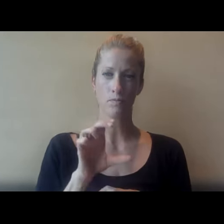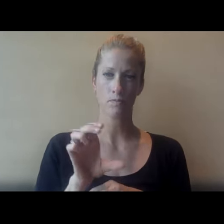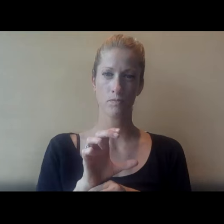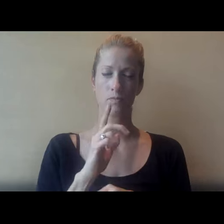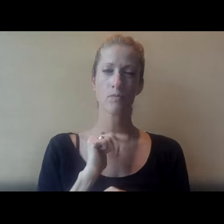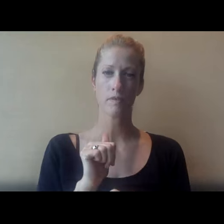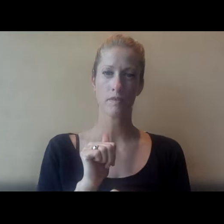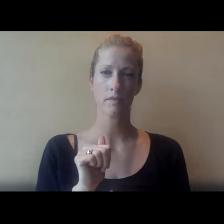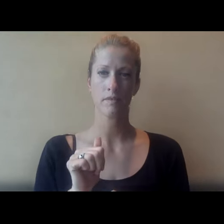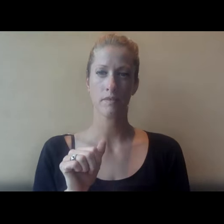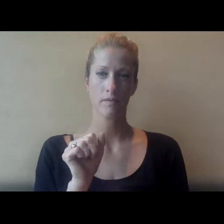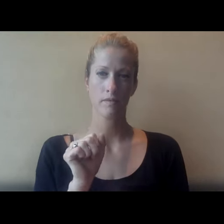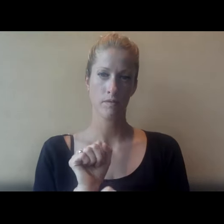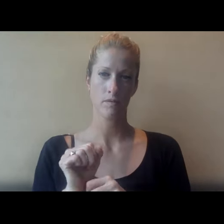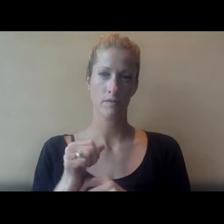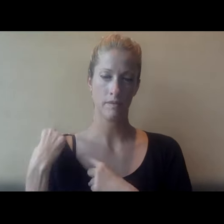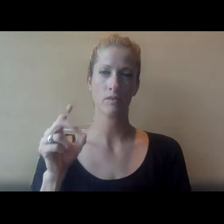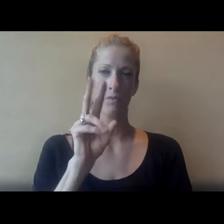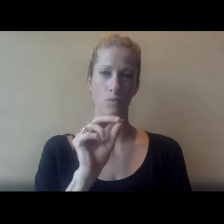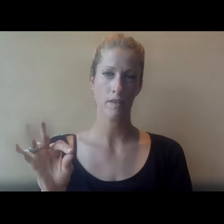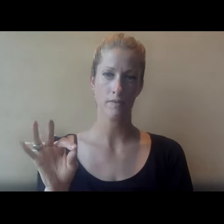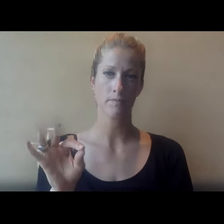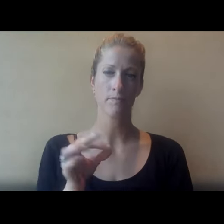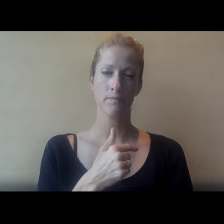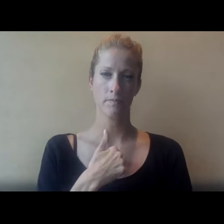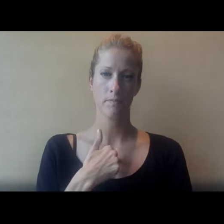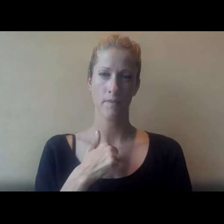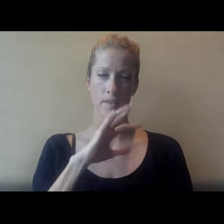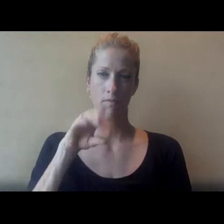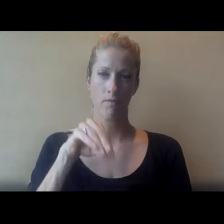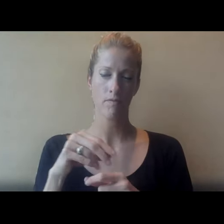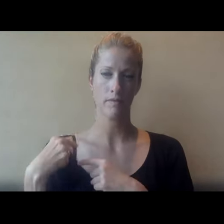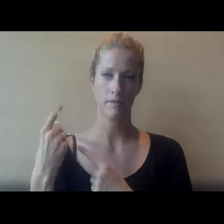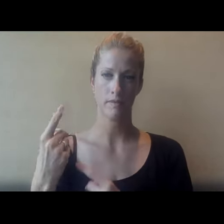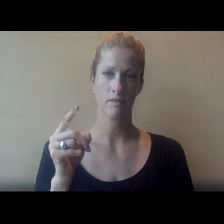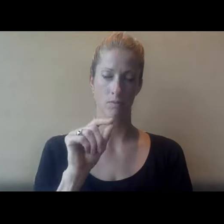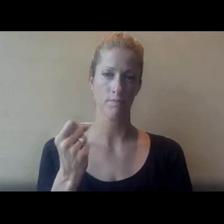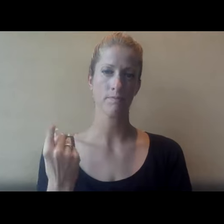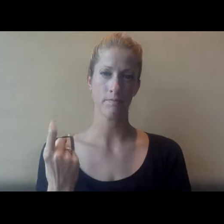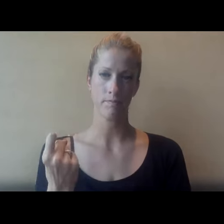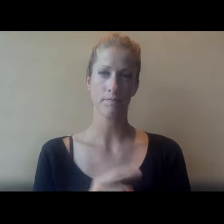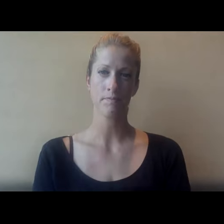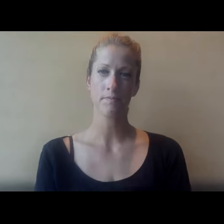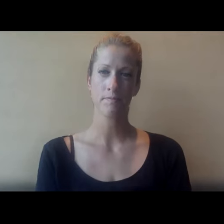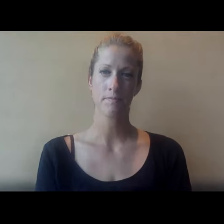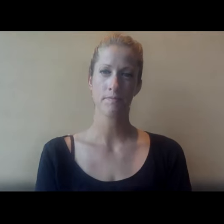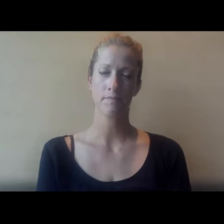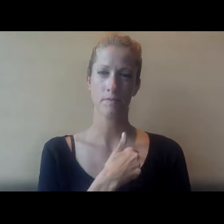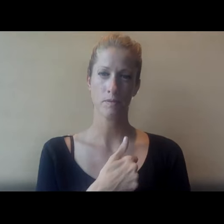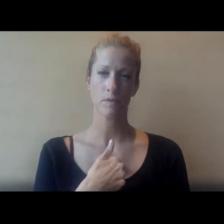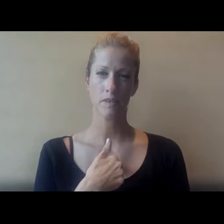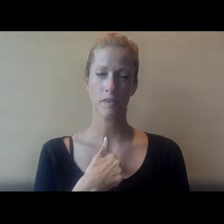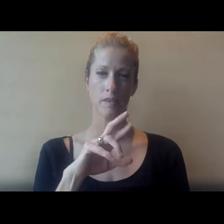arena since 2009, and I've been involved with it since 2011. We